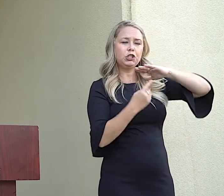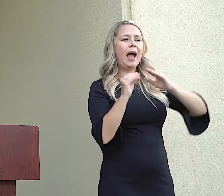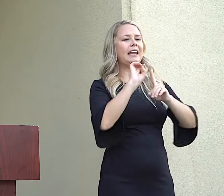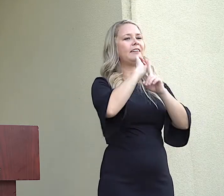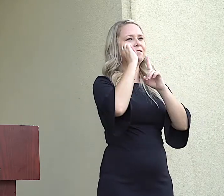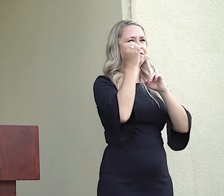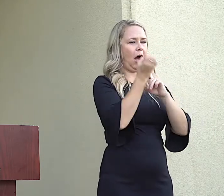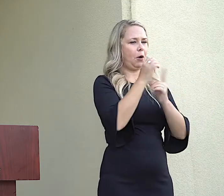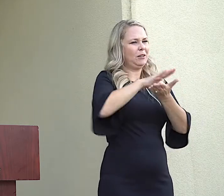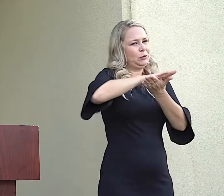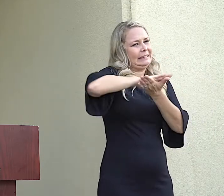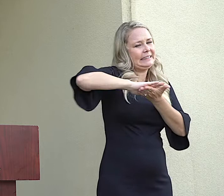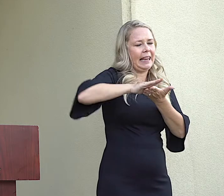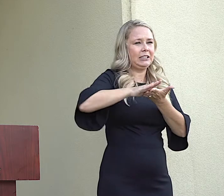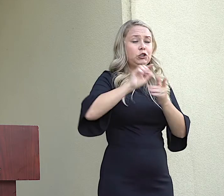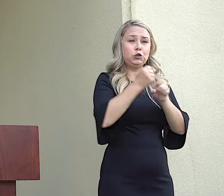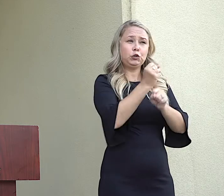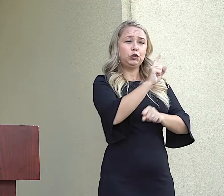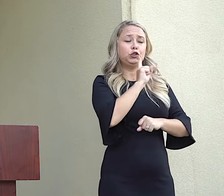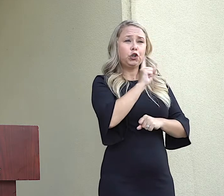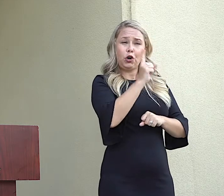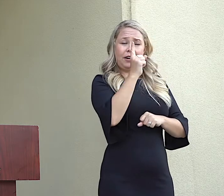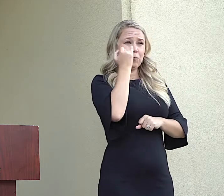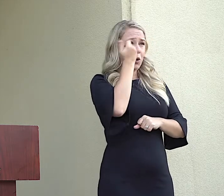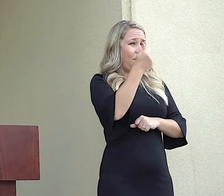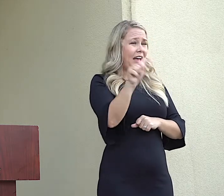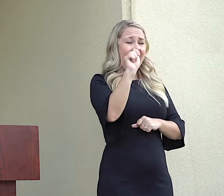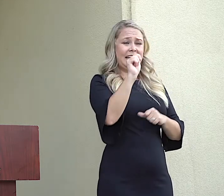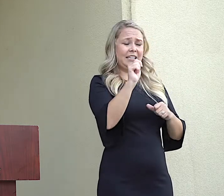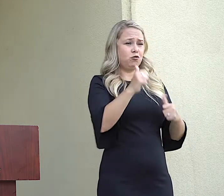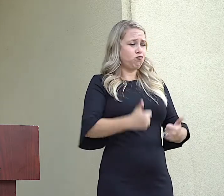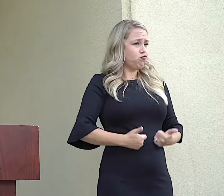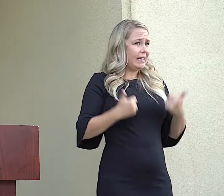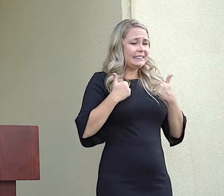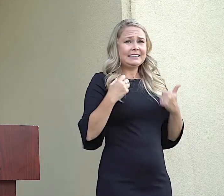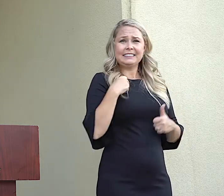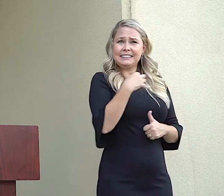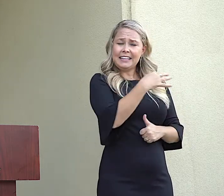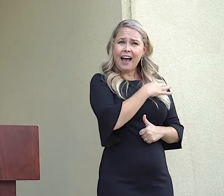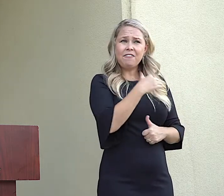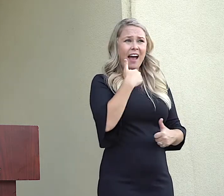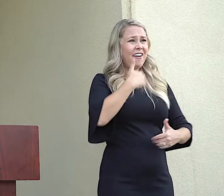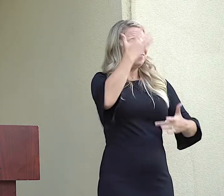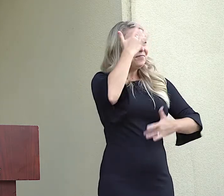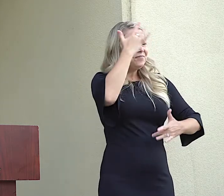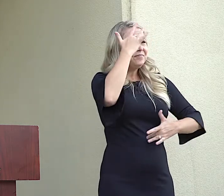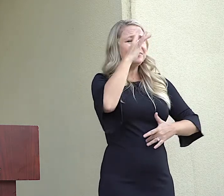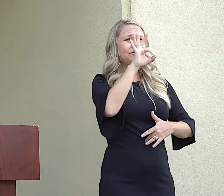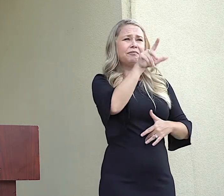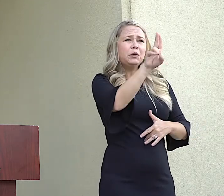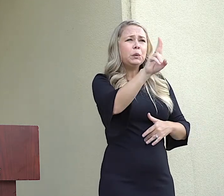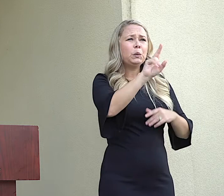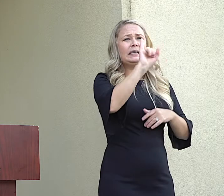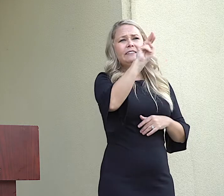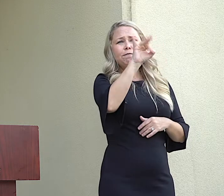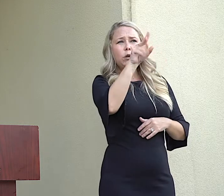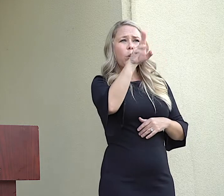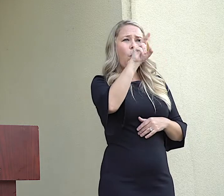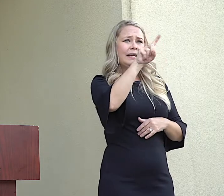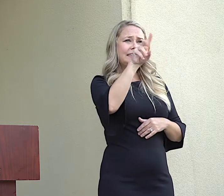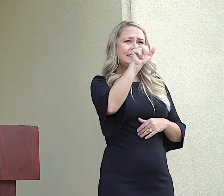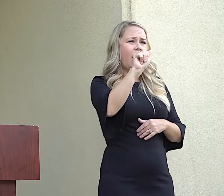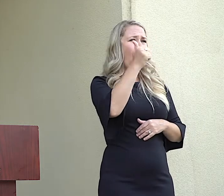environmental sanitation, and to ensure we know if any residents or staff have influenza-like illness types of symptoms or